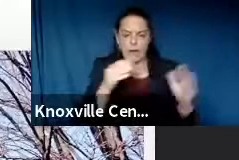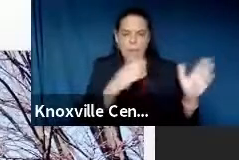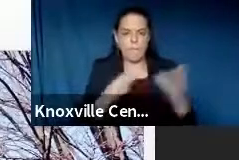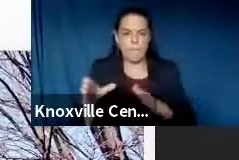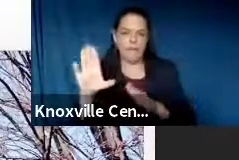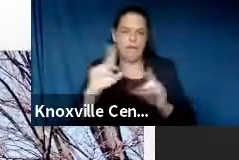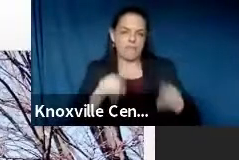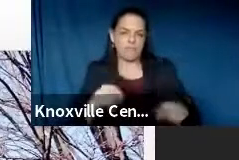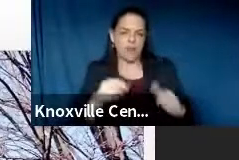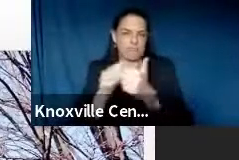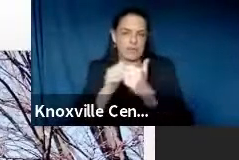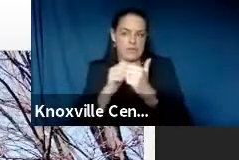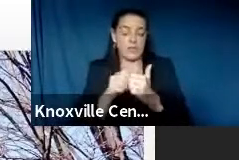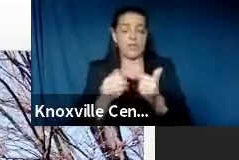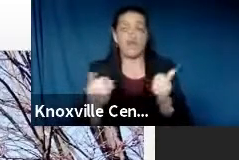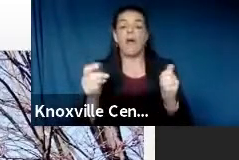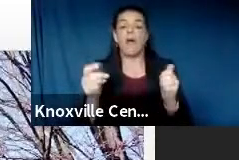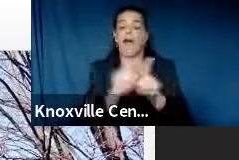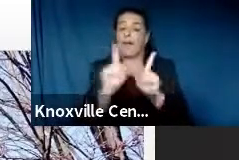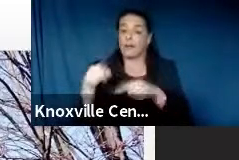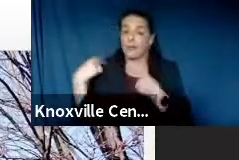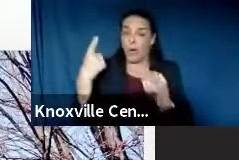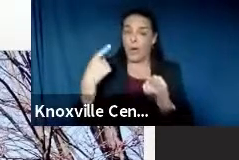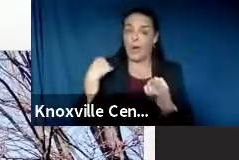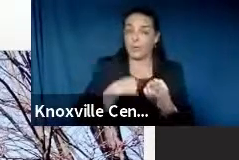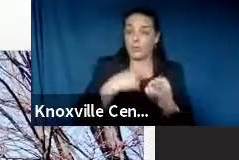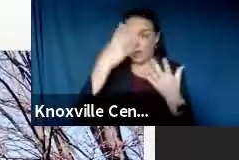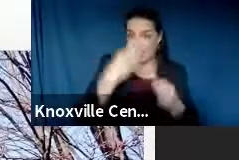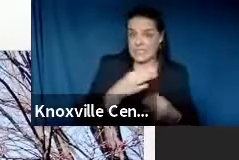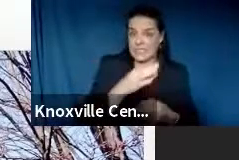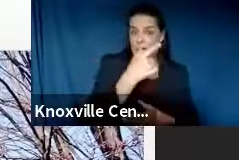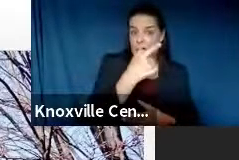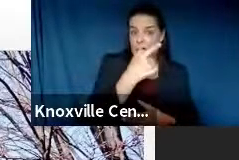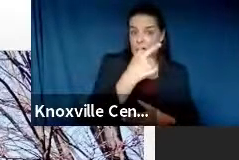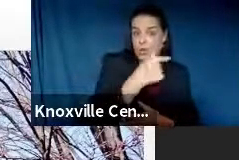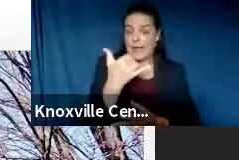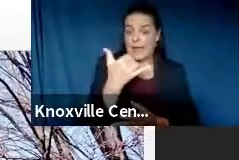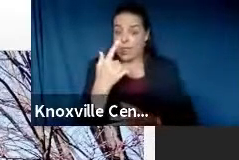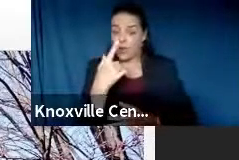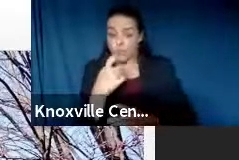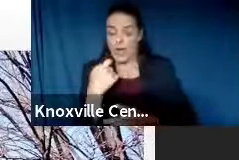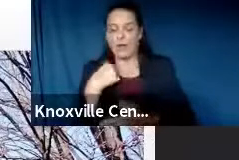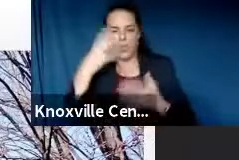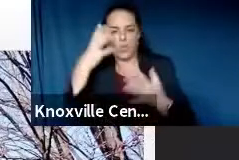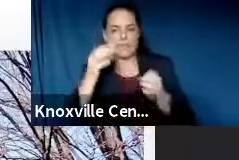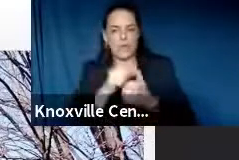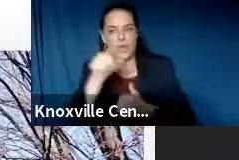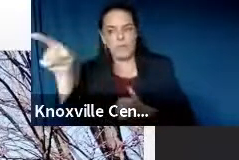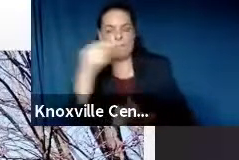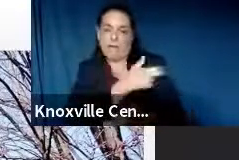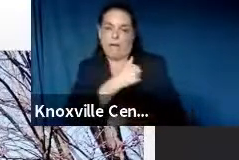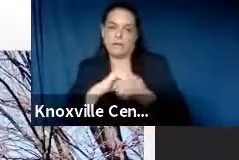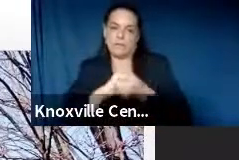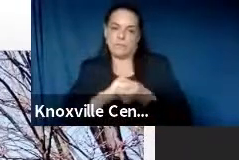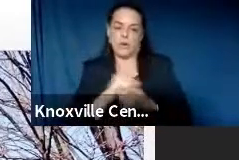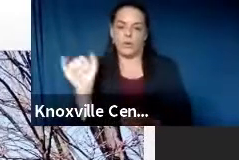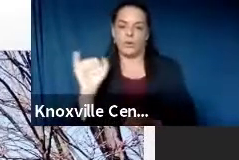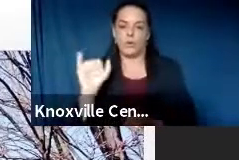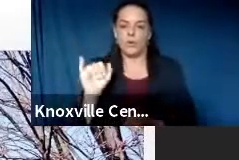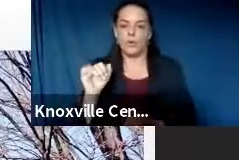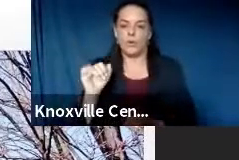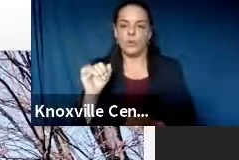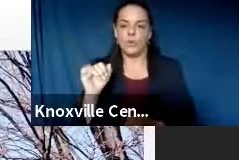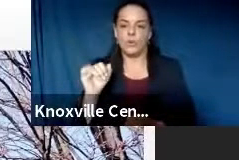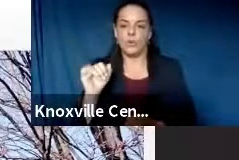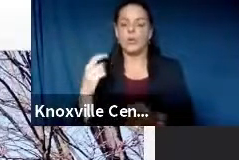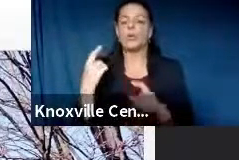decisions regarding how to classify this benchmark as green, yellow, or red are made in concert with our hospital partners, as well as taking